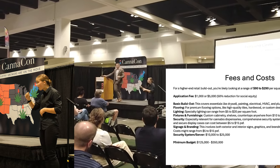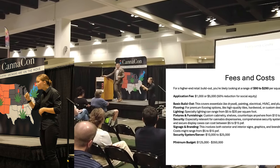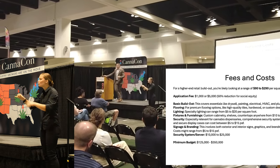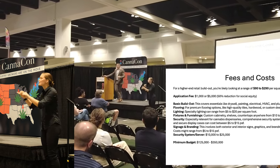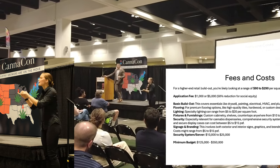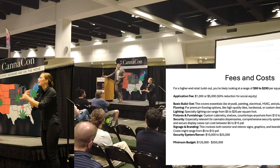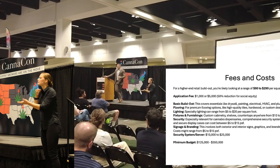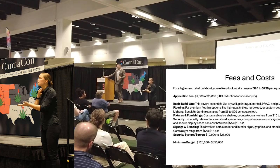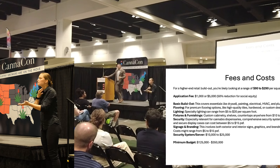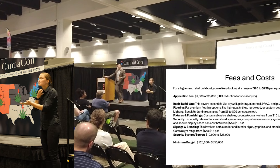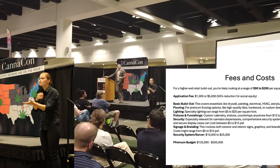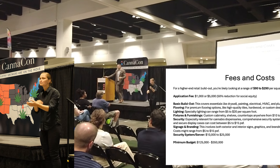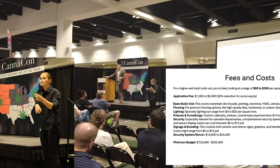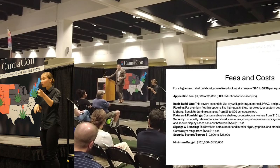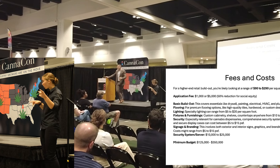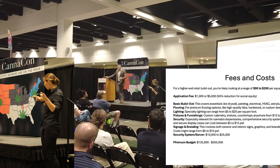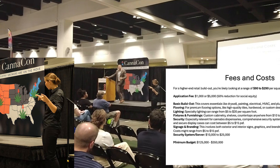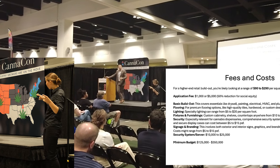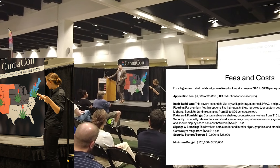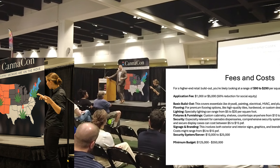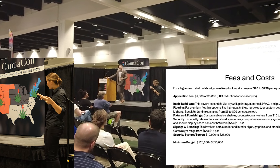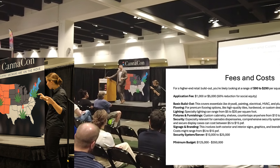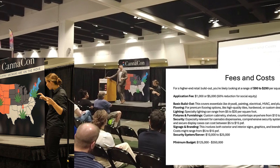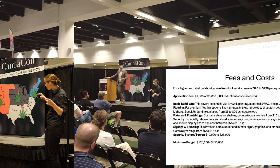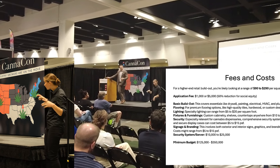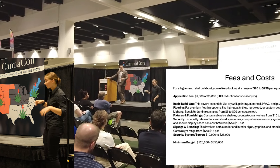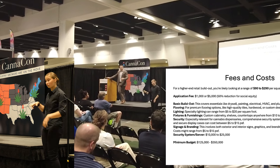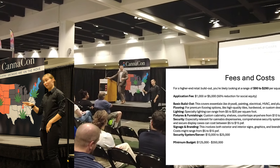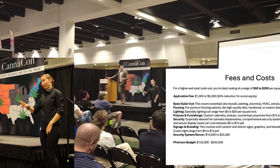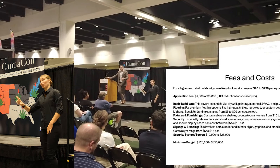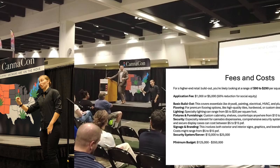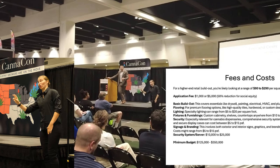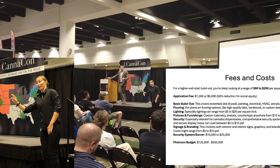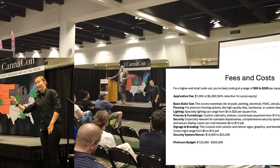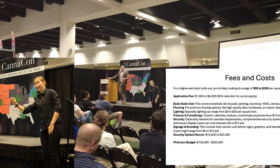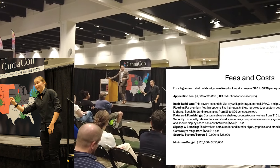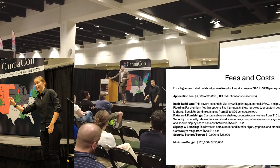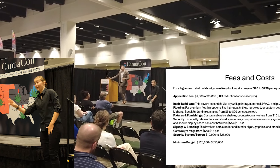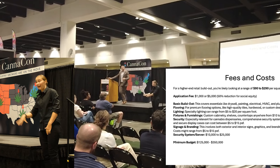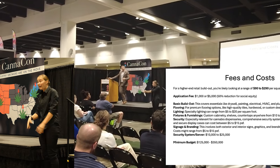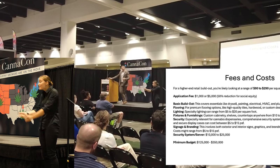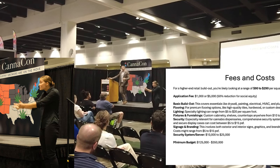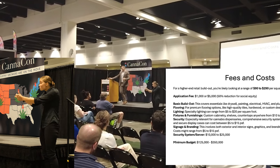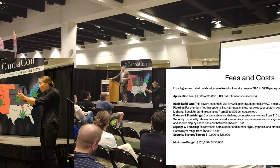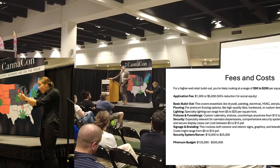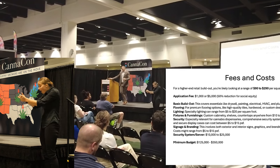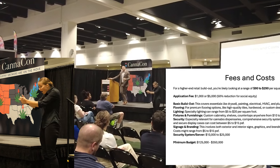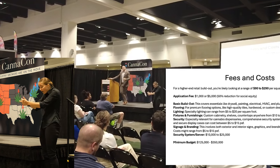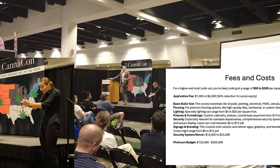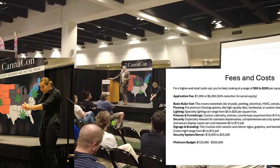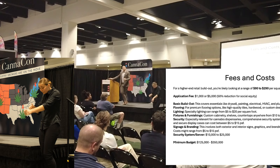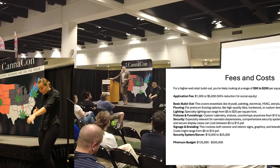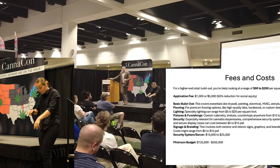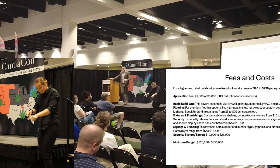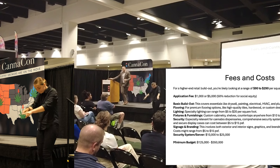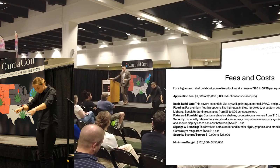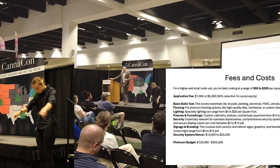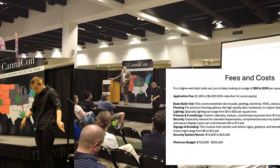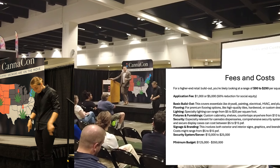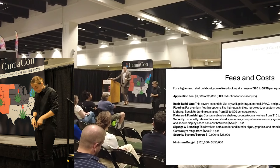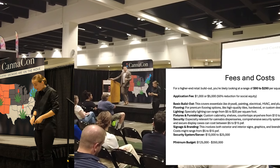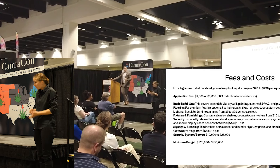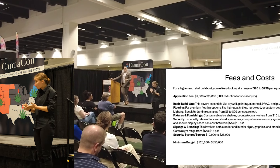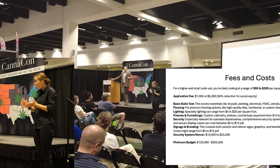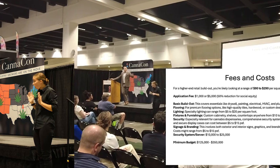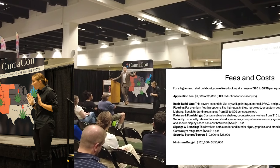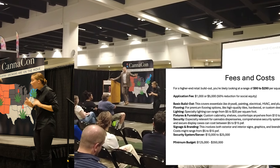those? 30 square feet maybe? These things are holes in the wall, right? And these guys kill it. They got